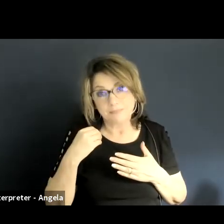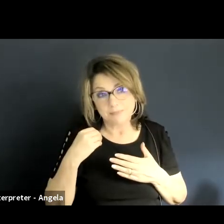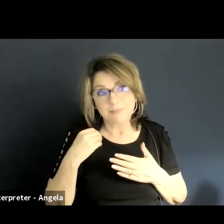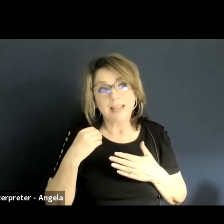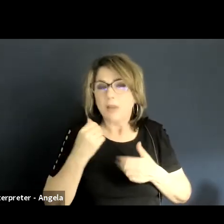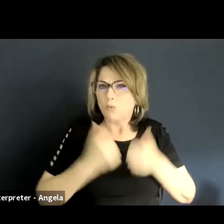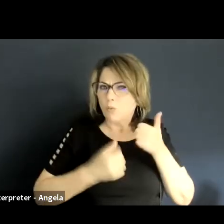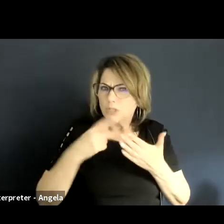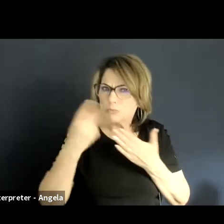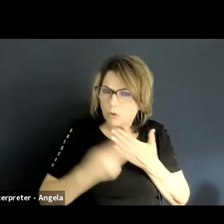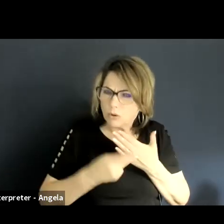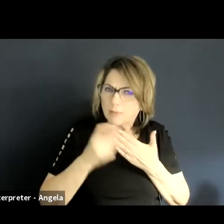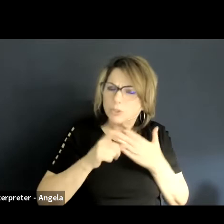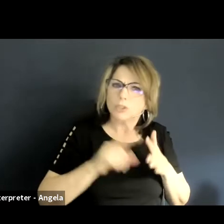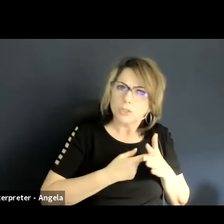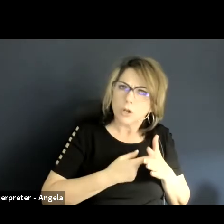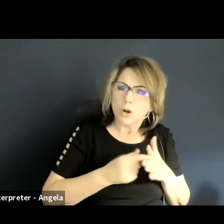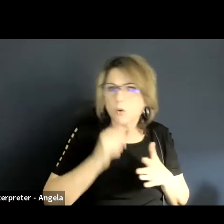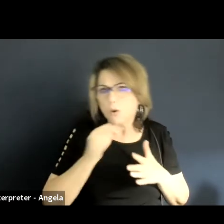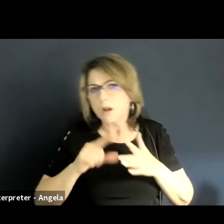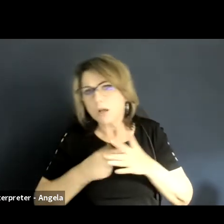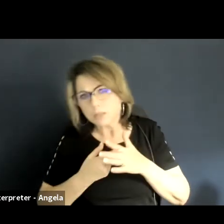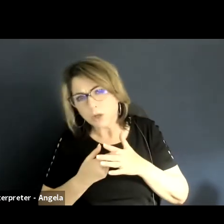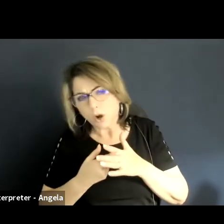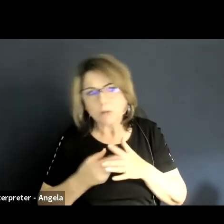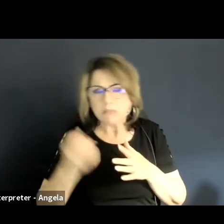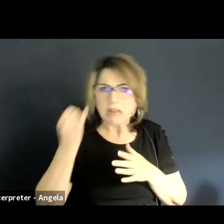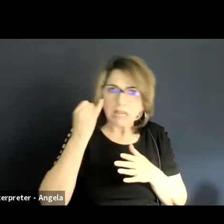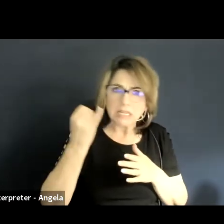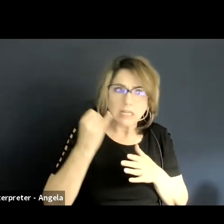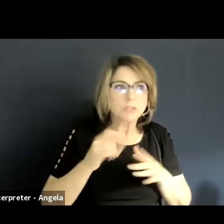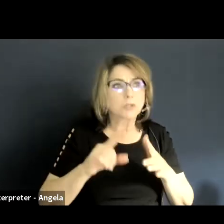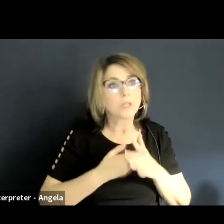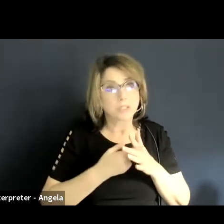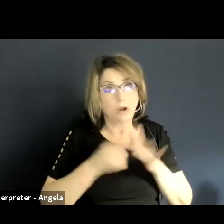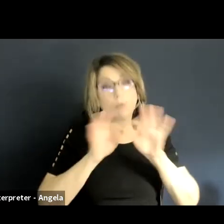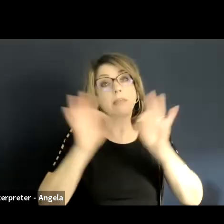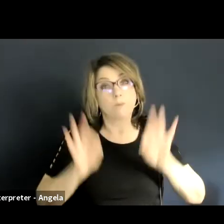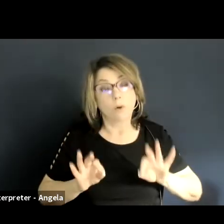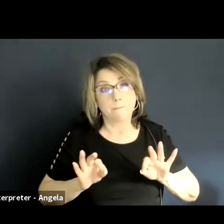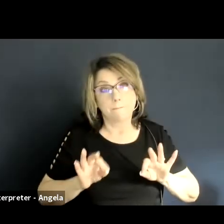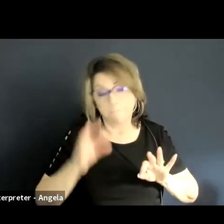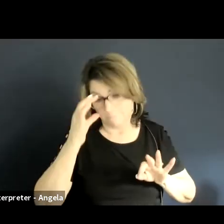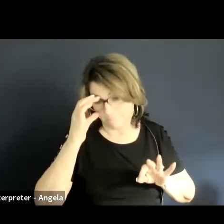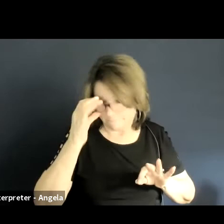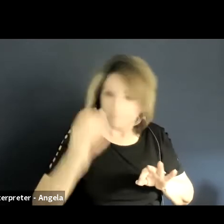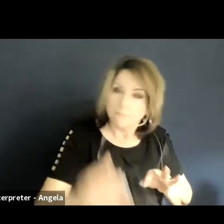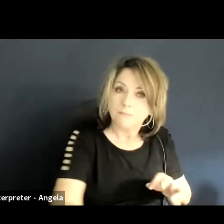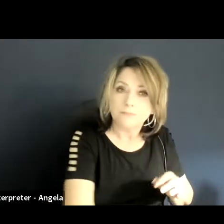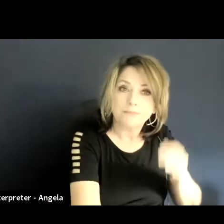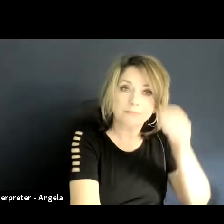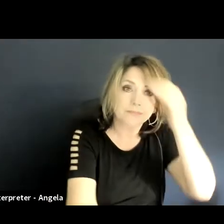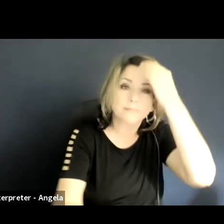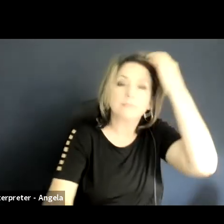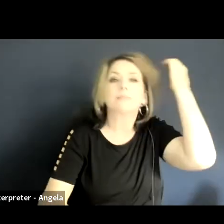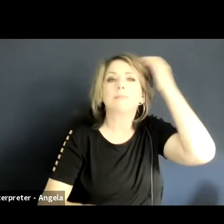ones not to start, or even ideas. So we start with a form. And this is, by the way, a handout. All